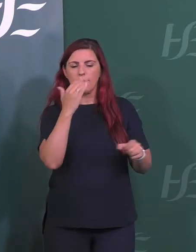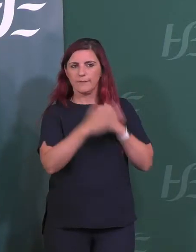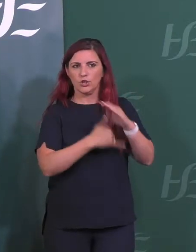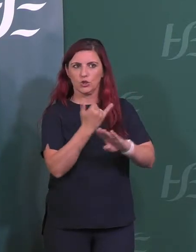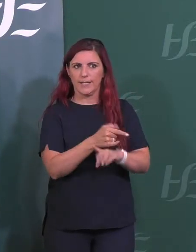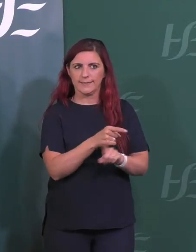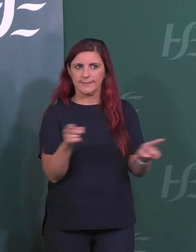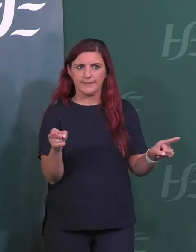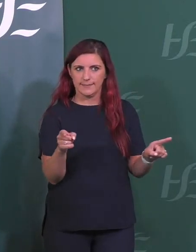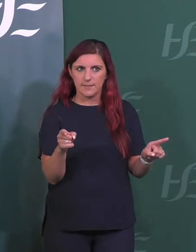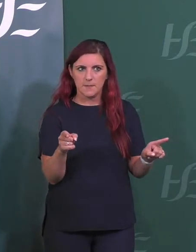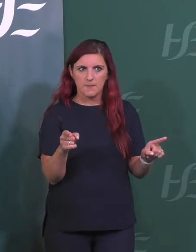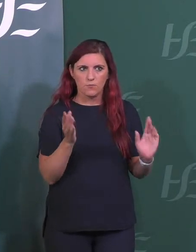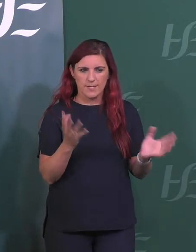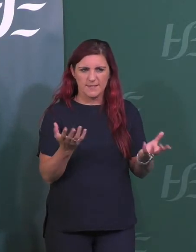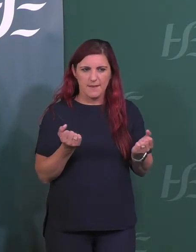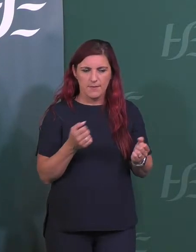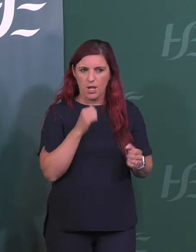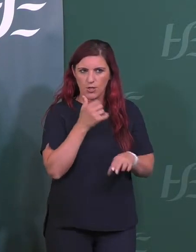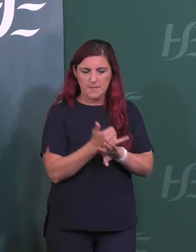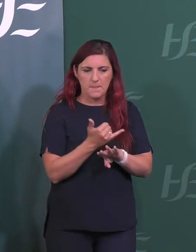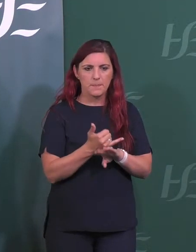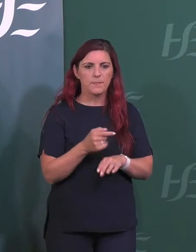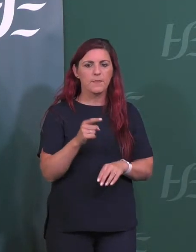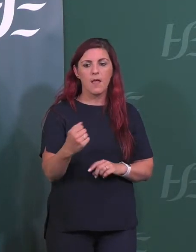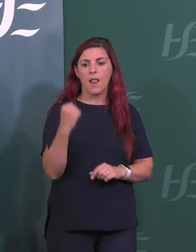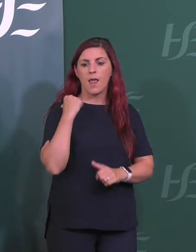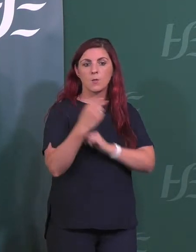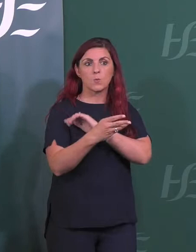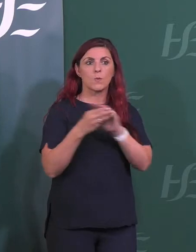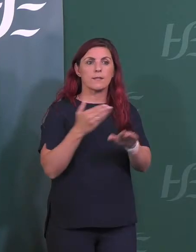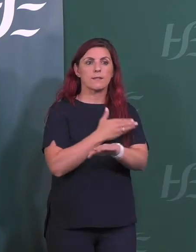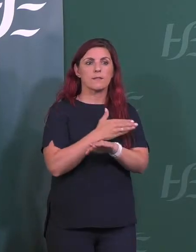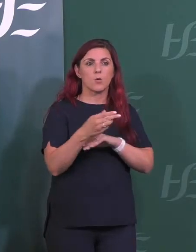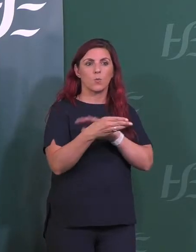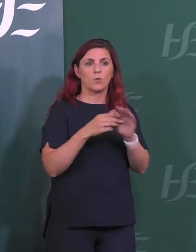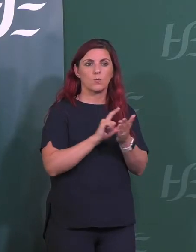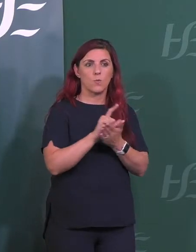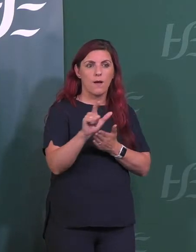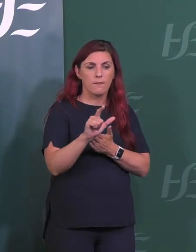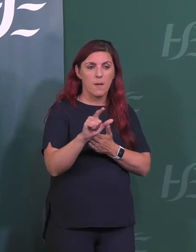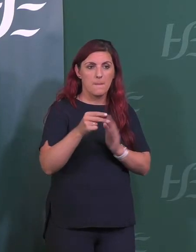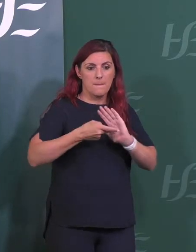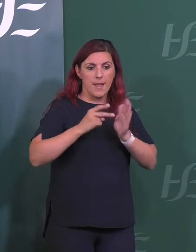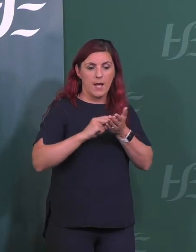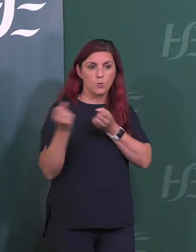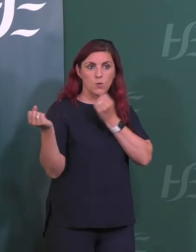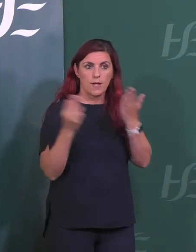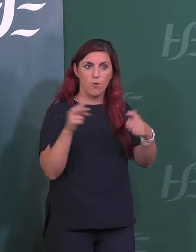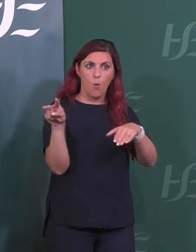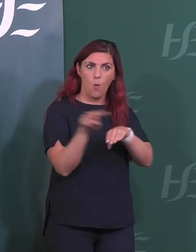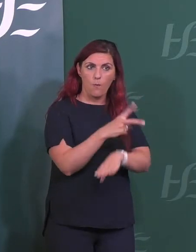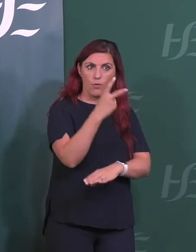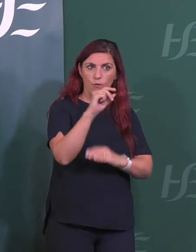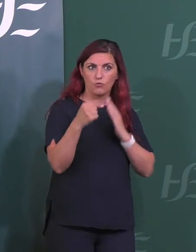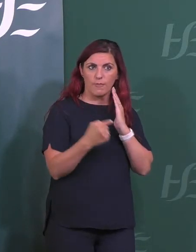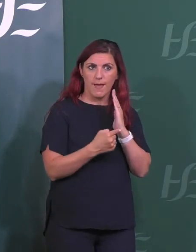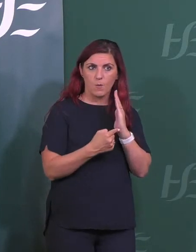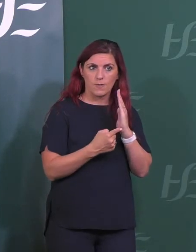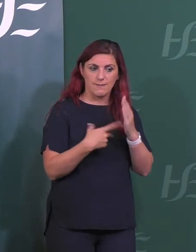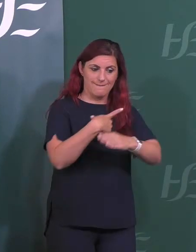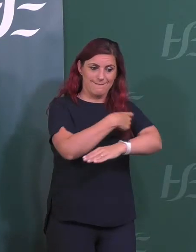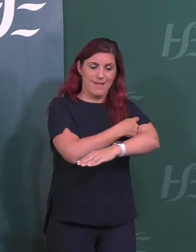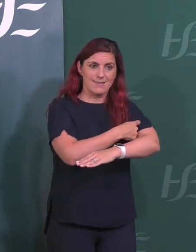yet. Last week, the week commencing July the 12th, the plan was to deliver over 300,000 vaccines, administered them, and